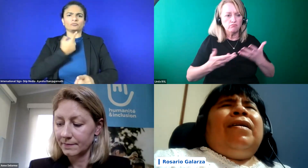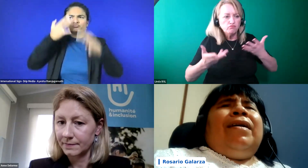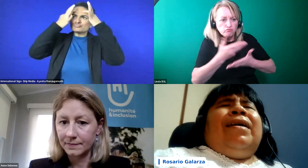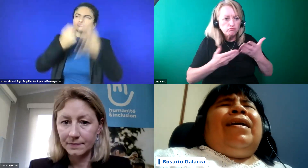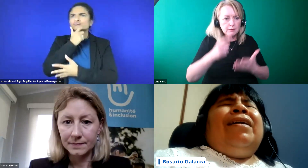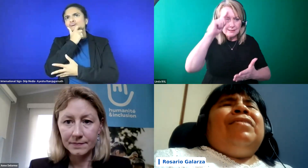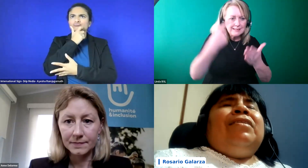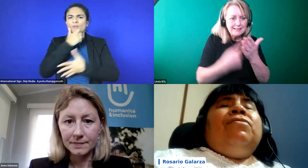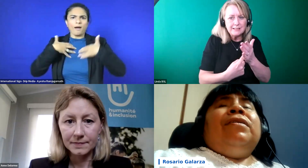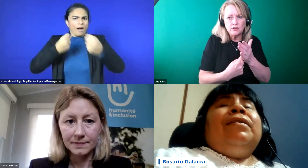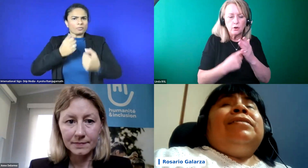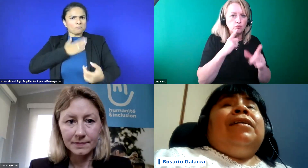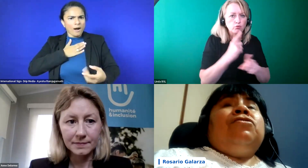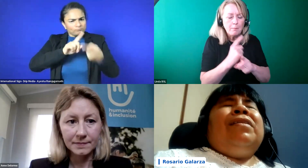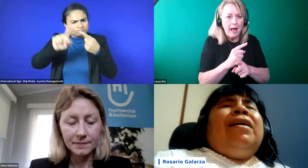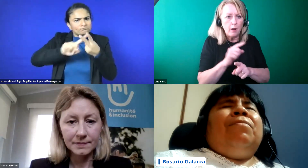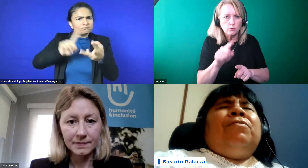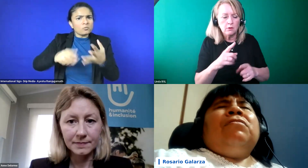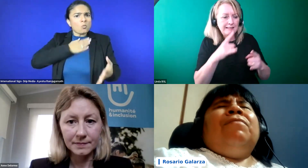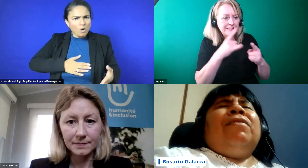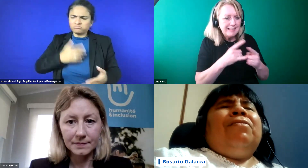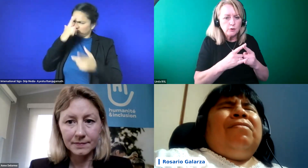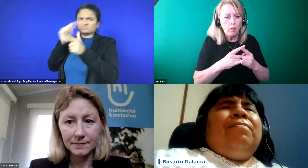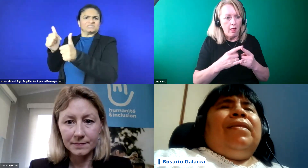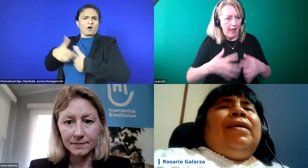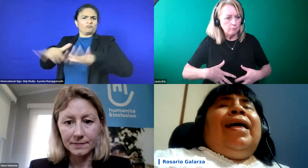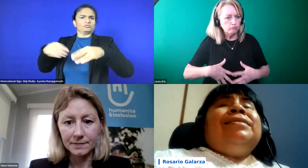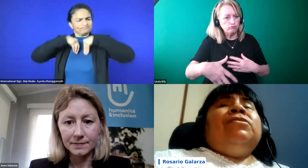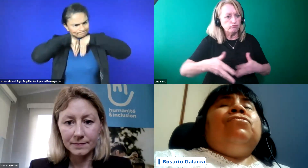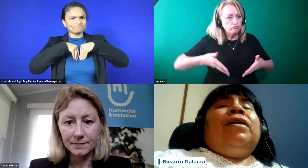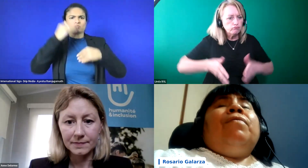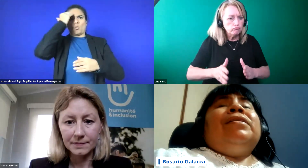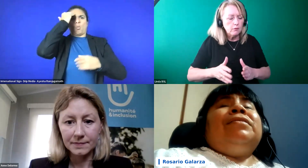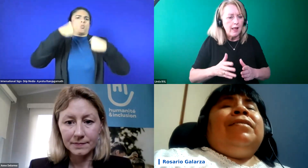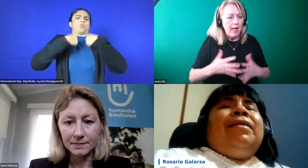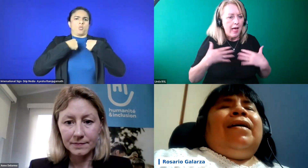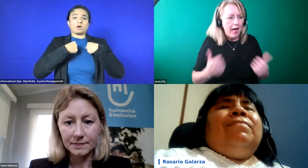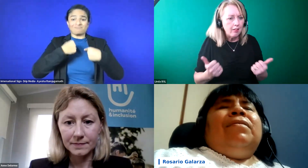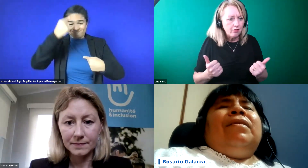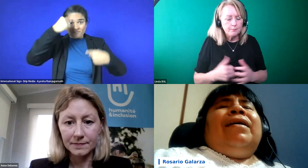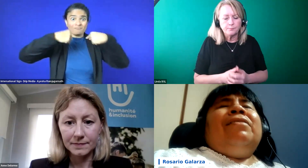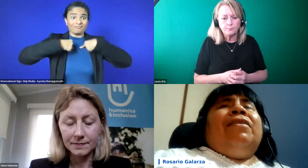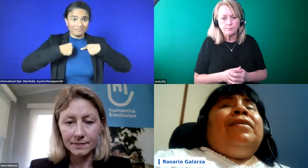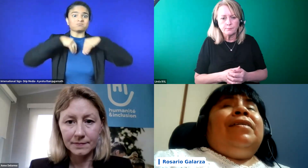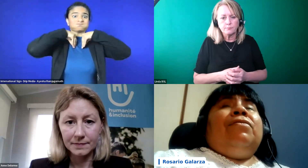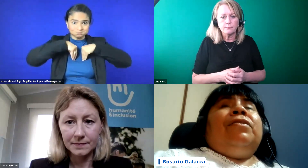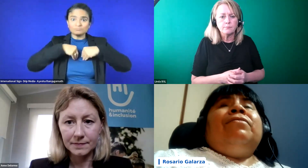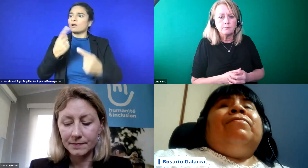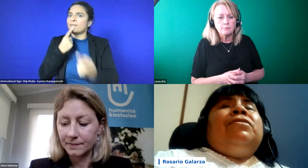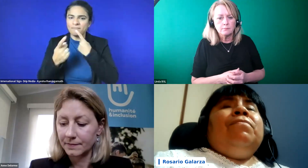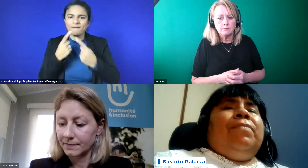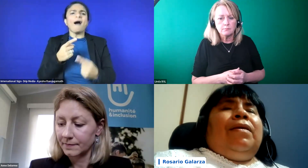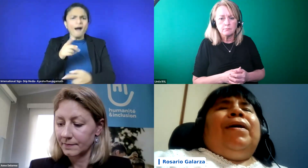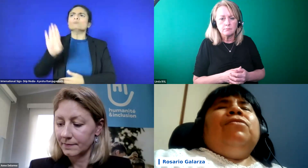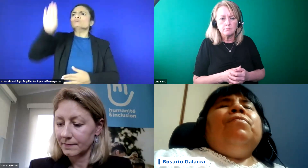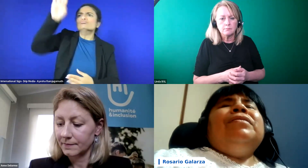their health, including sexual and reproductive health. Access to equality healthcare is another